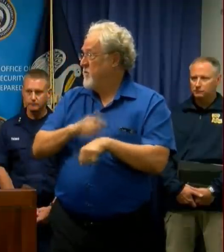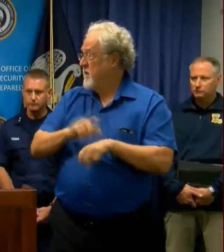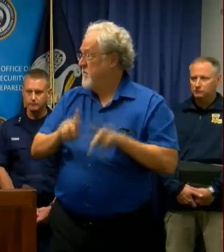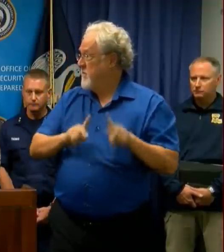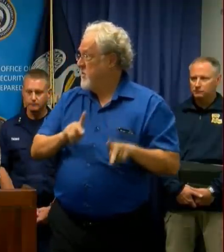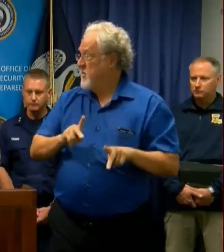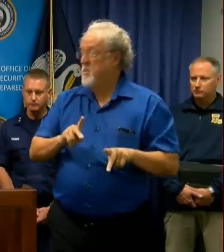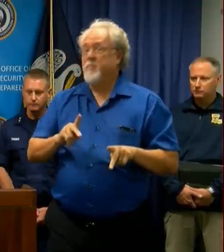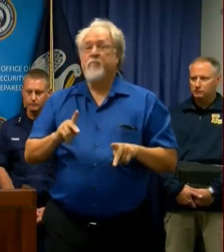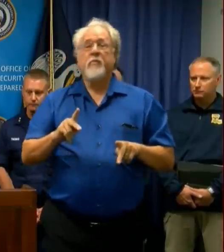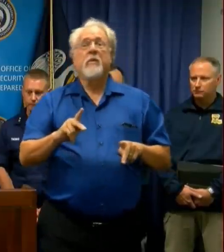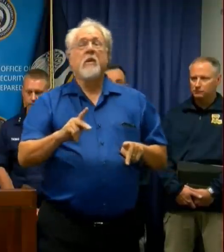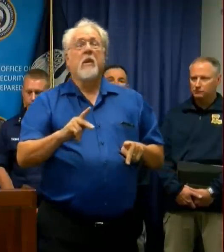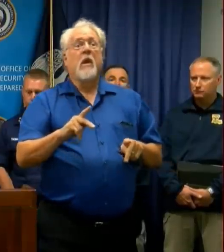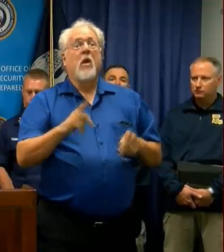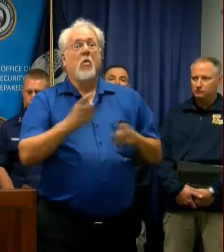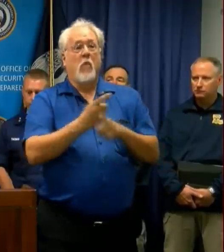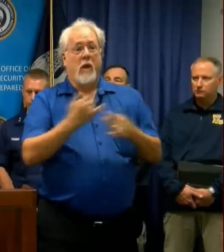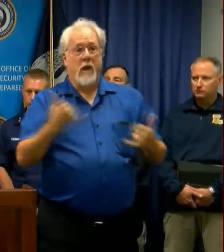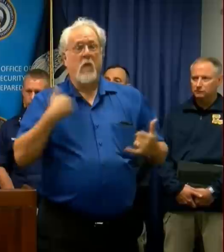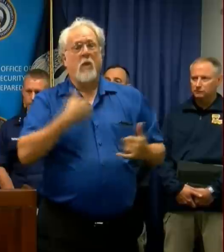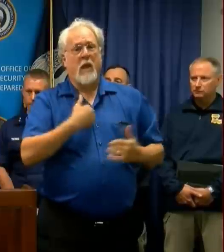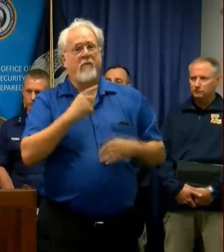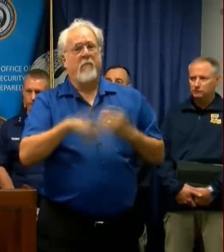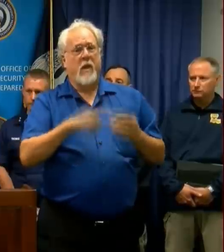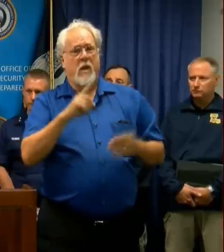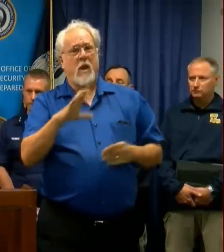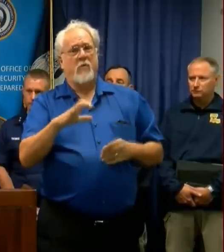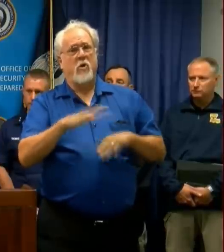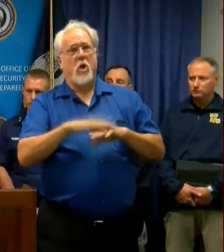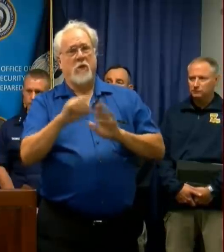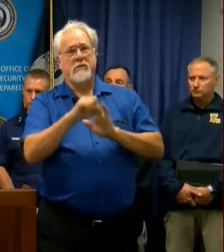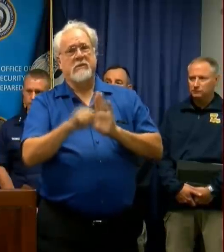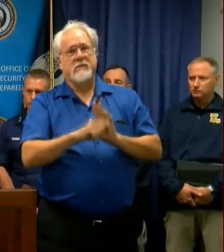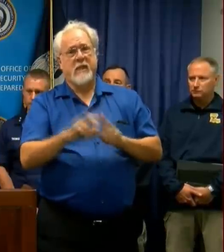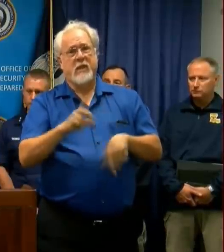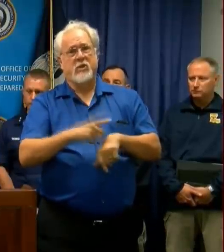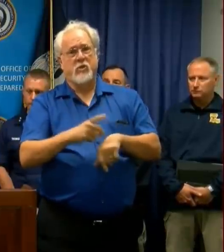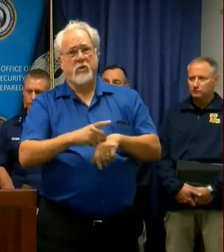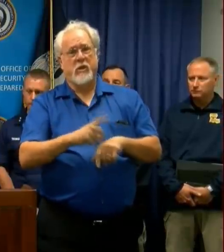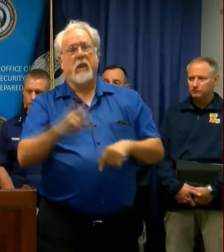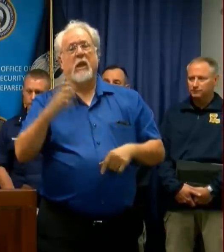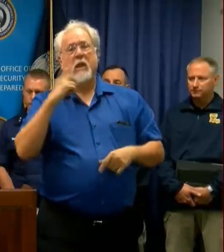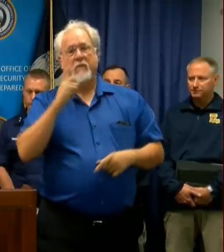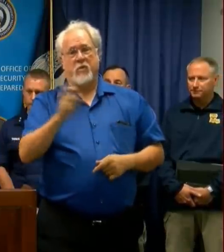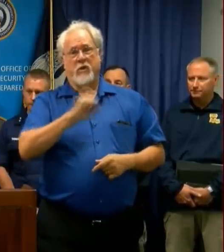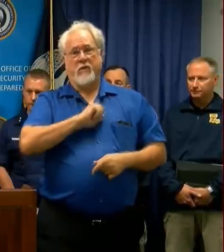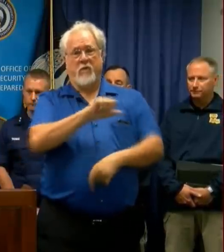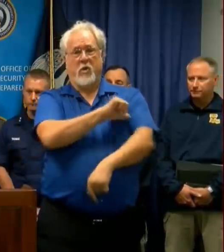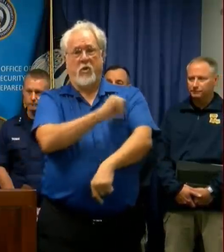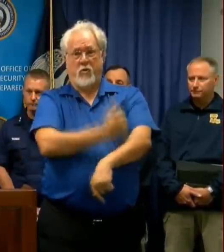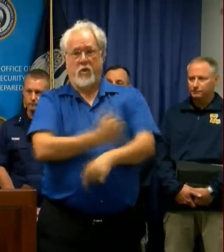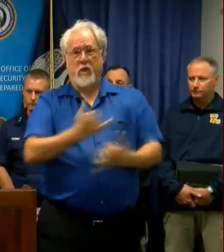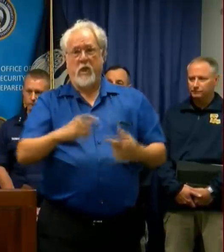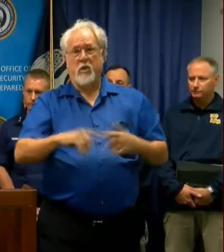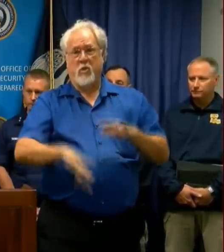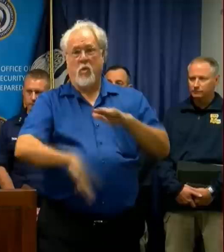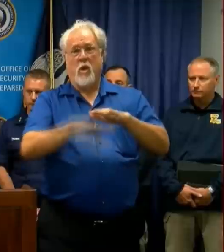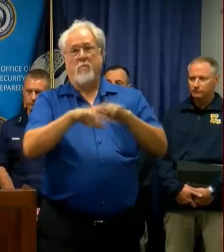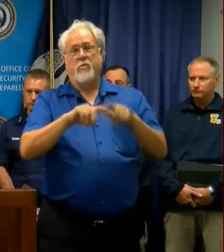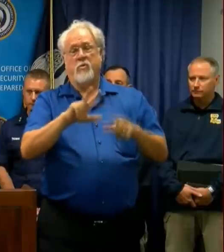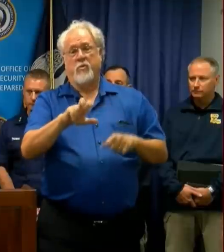Have you activated any of the troops beyond the full-timers? Yeah, so as we speak right now, we've got about 100 on state active duty. The governor's given us authority today to go